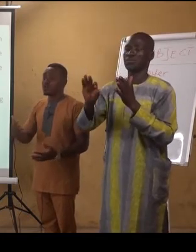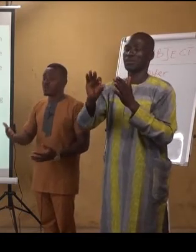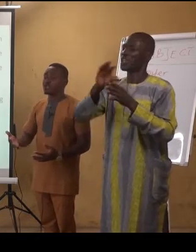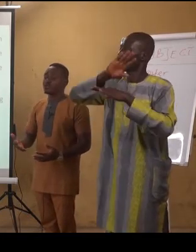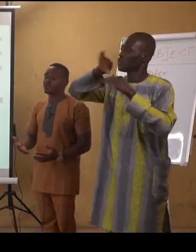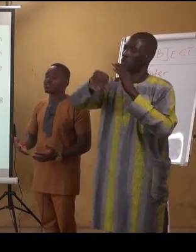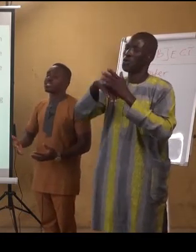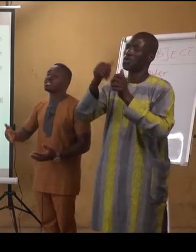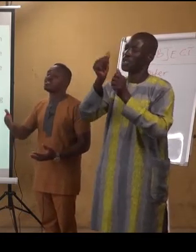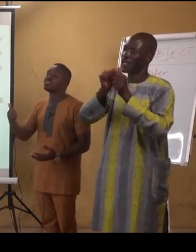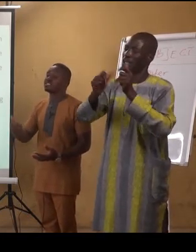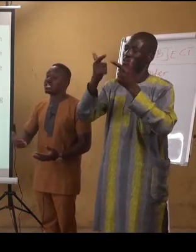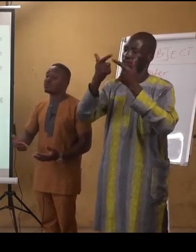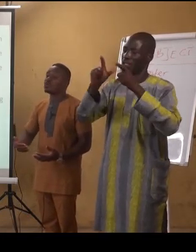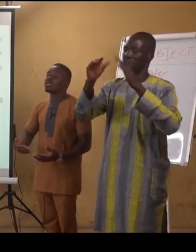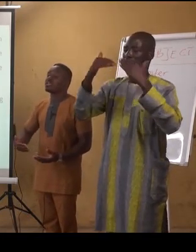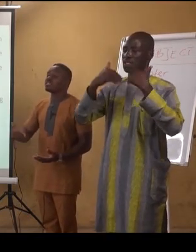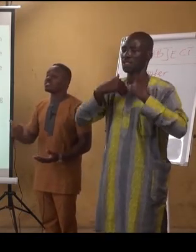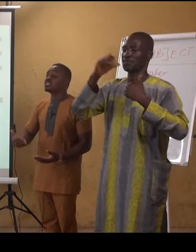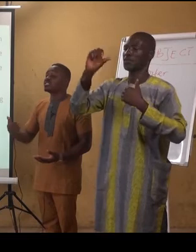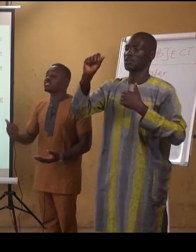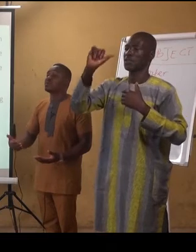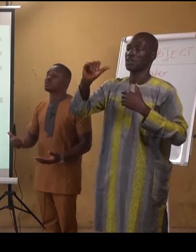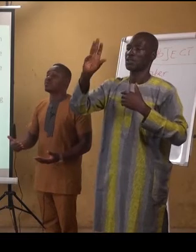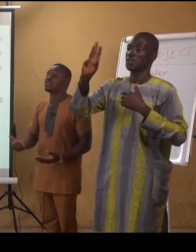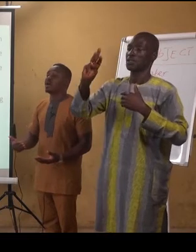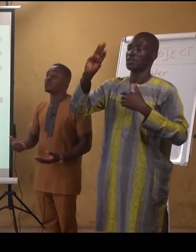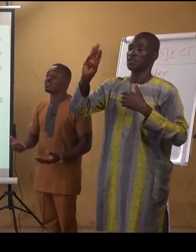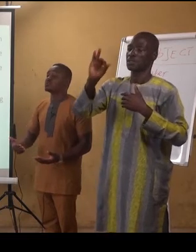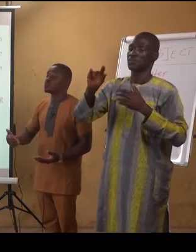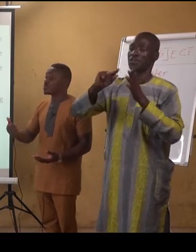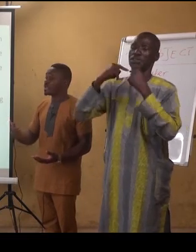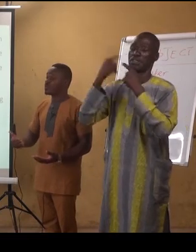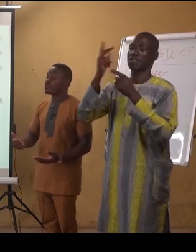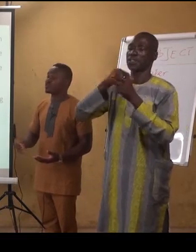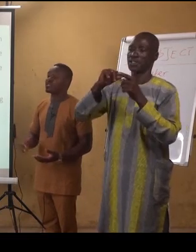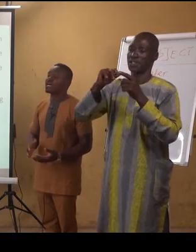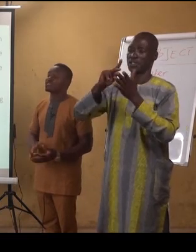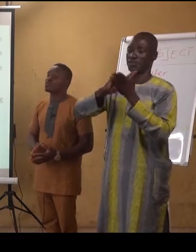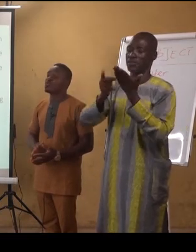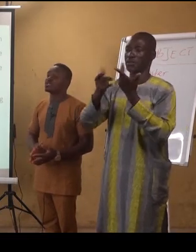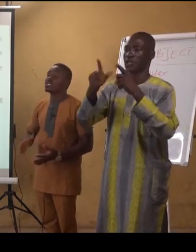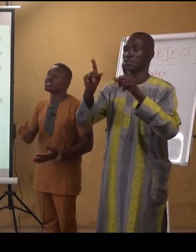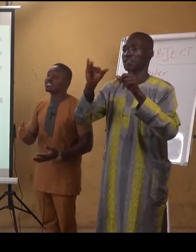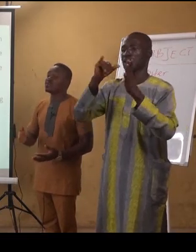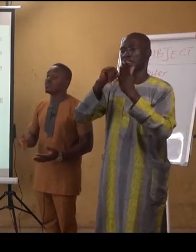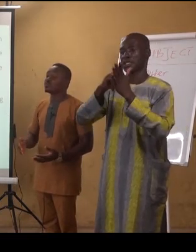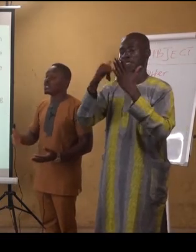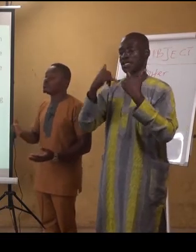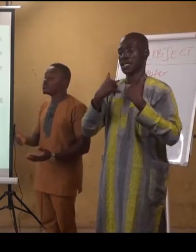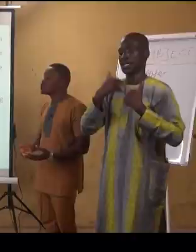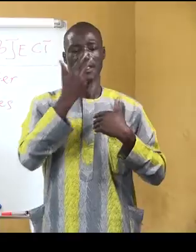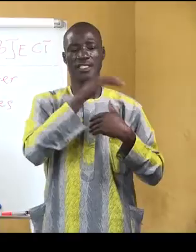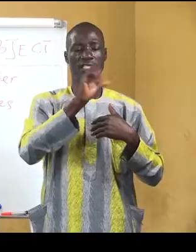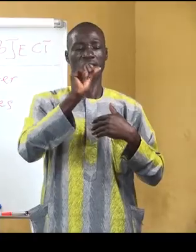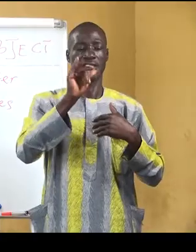you can go on and on. The same way, since this is a programming language, it's also a language, so it has its own what? Symbols that will